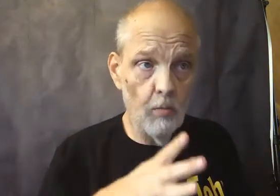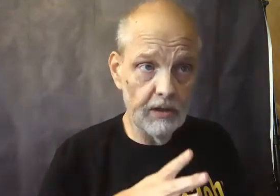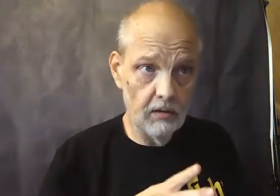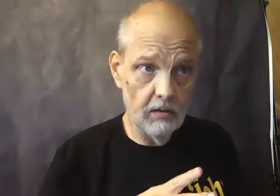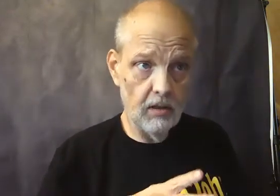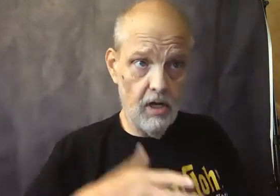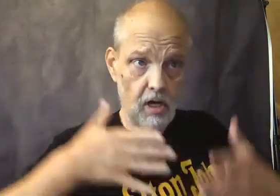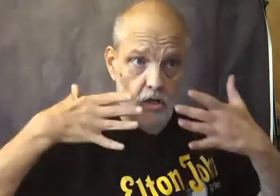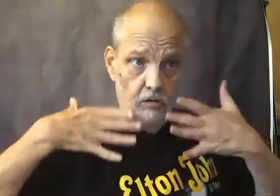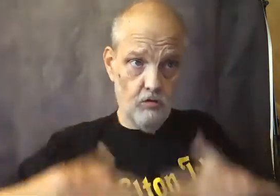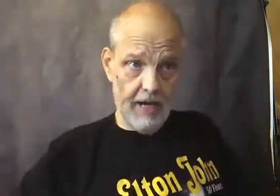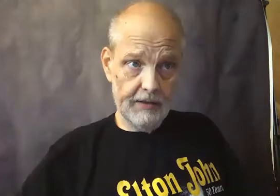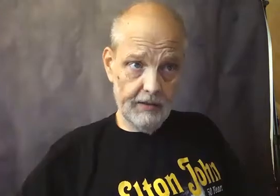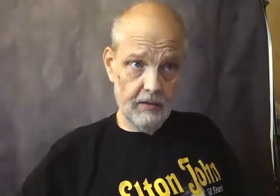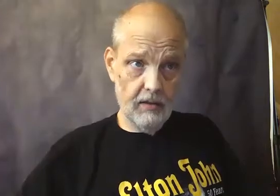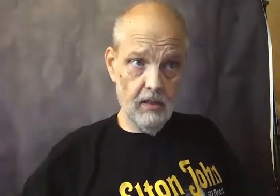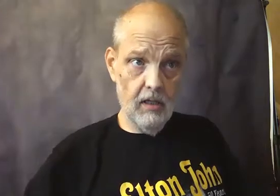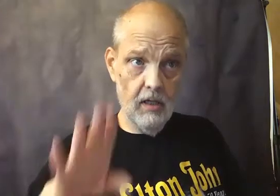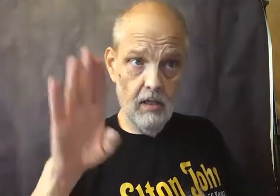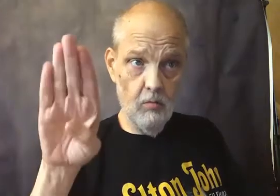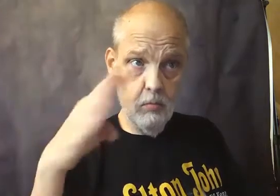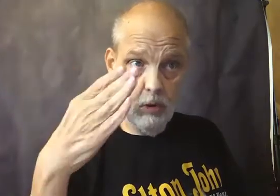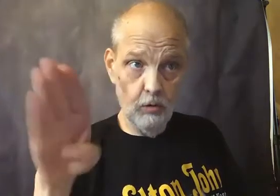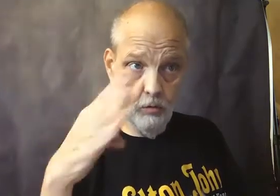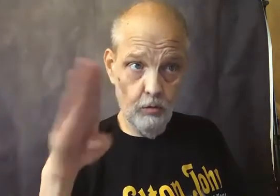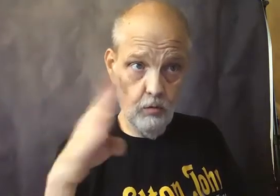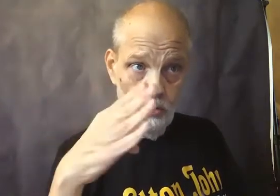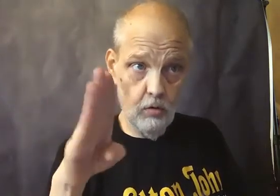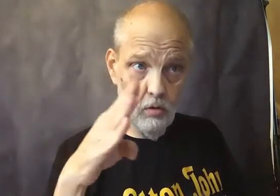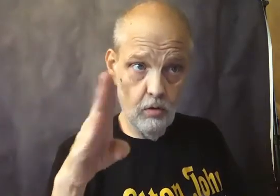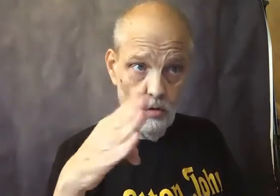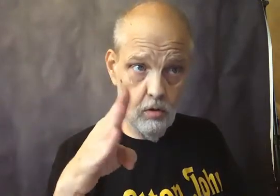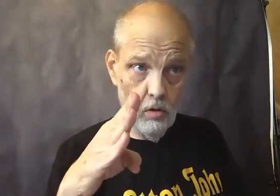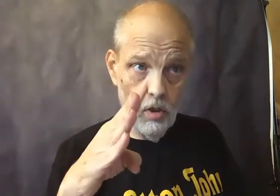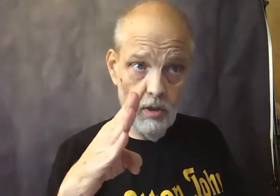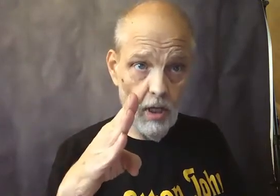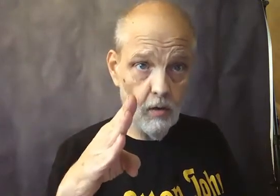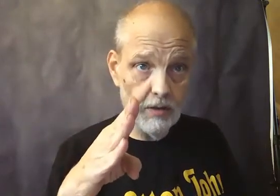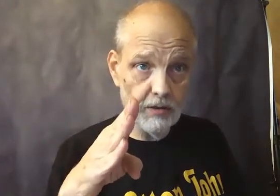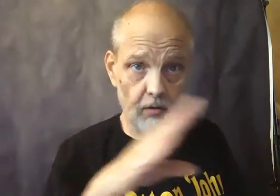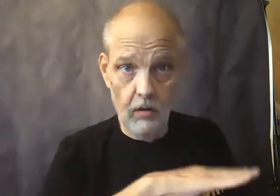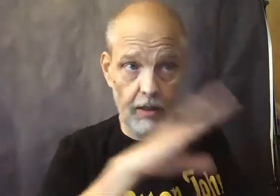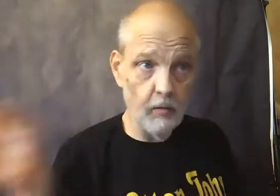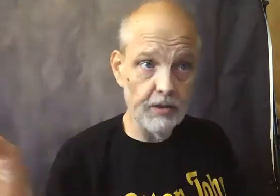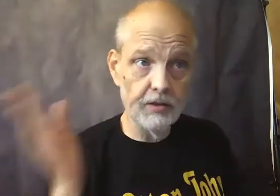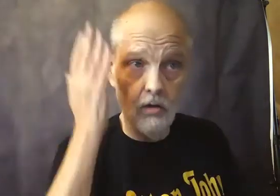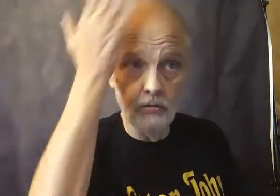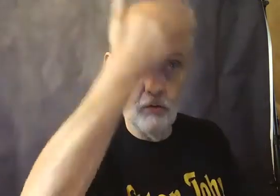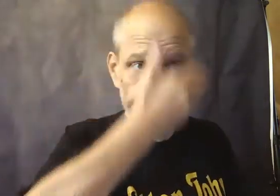woman, dress, blue, not a question, all not a question, all no